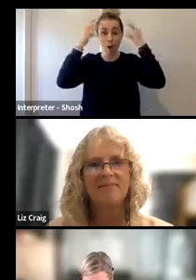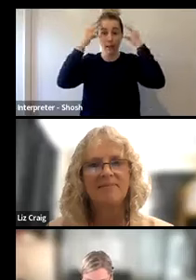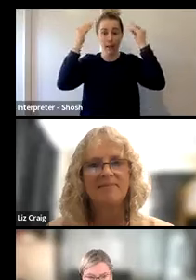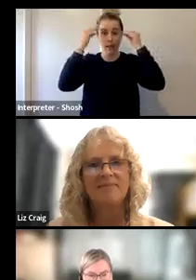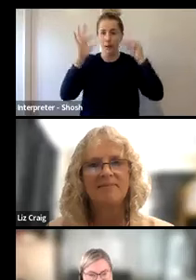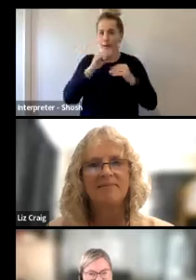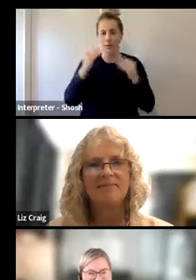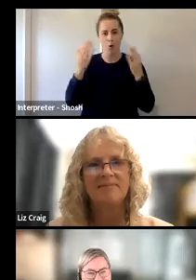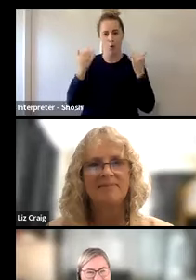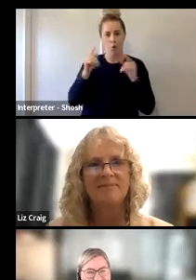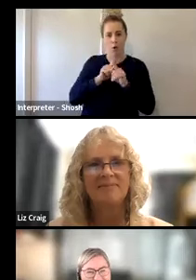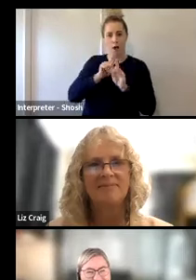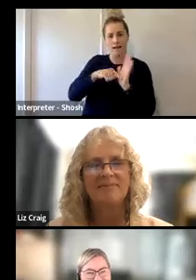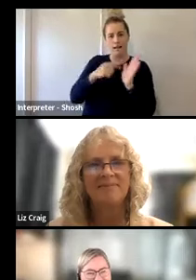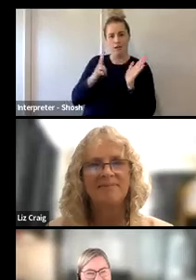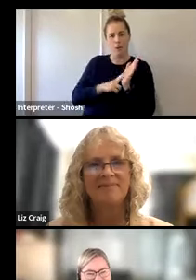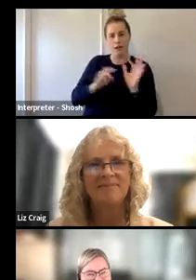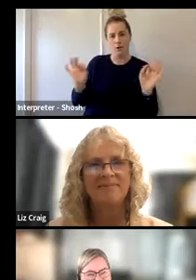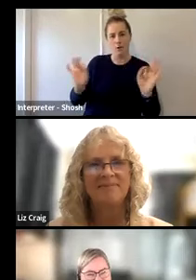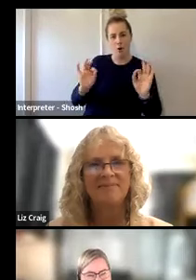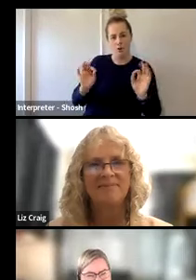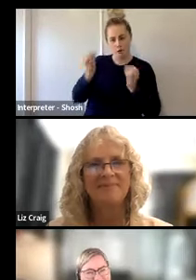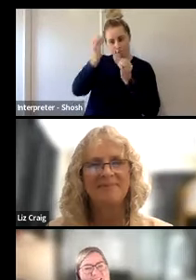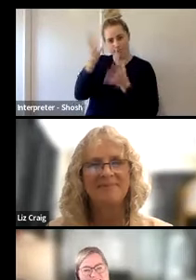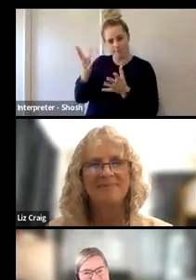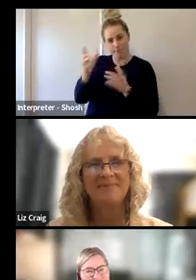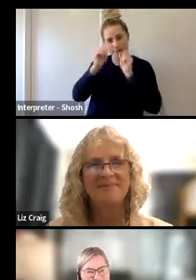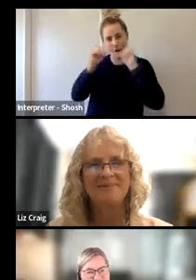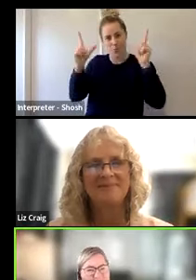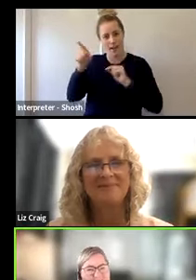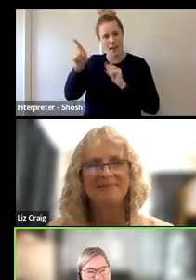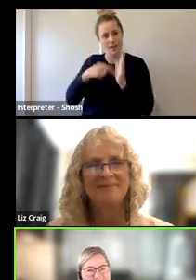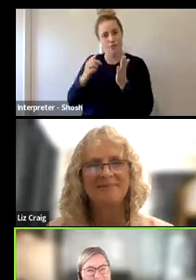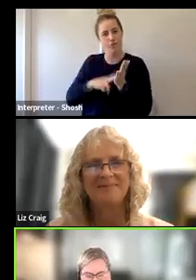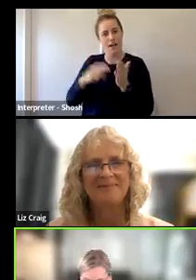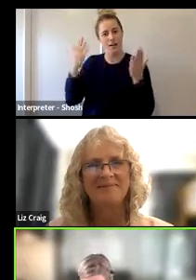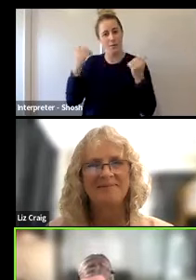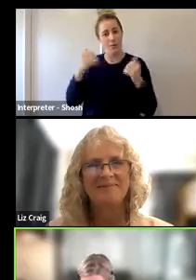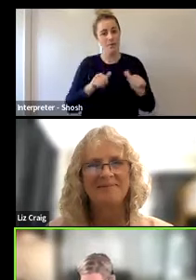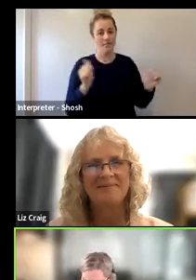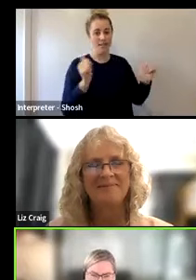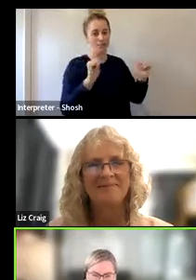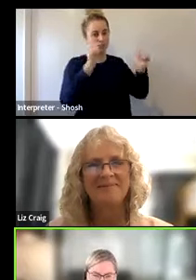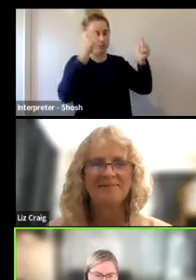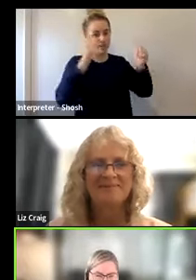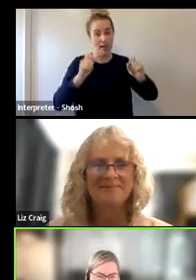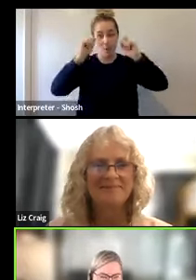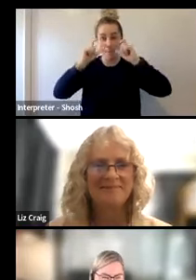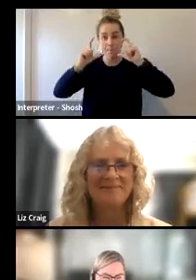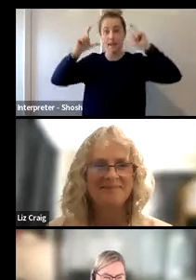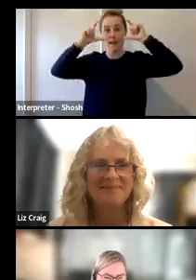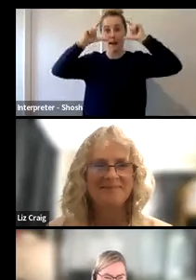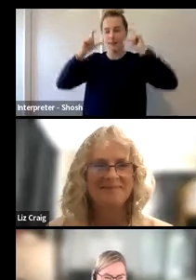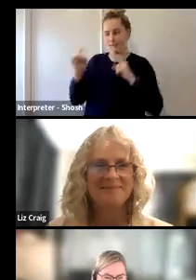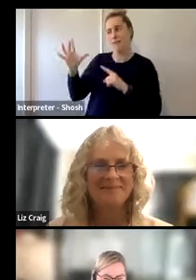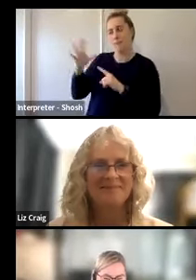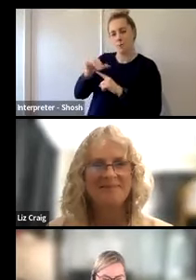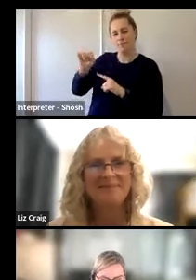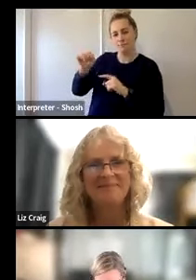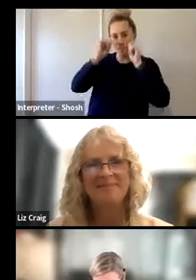not as cool as Jan Logie's. We just need to get that out in the open right now. It's done Big now, glasses. Yep, it's important.